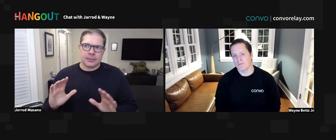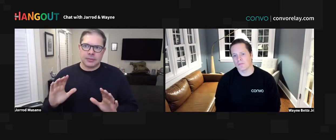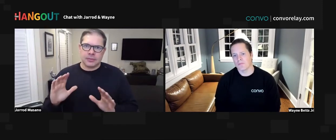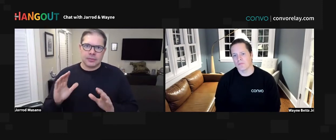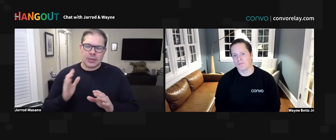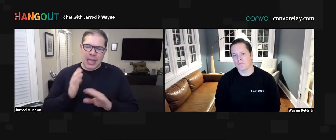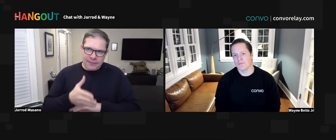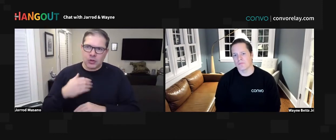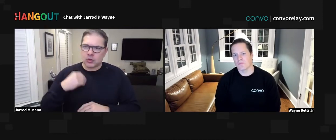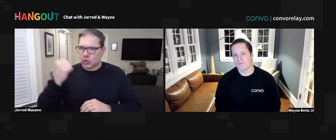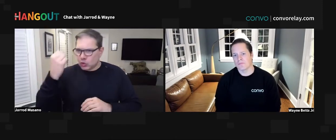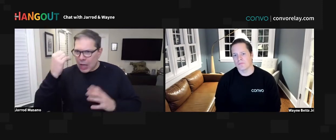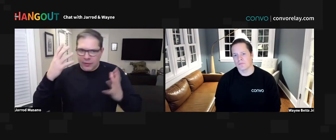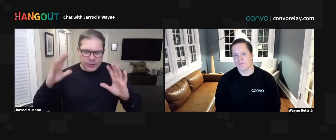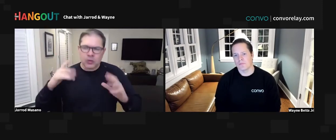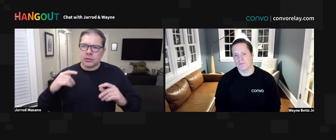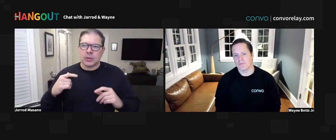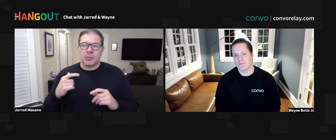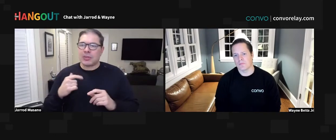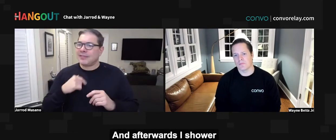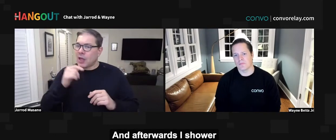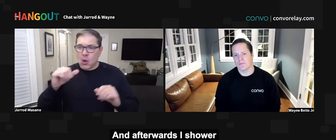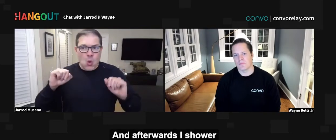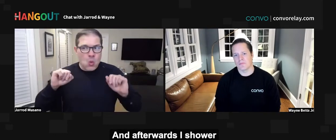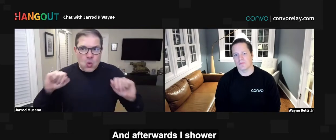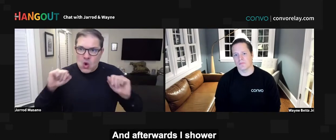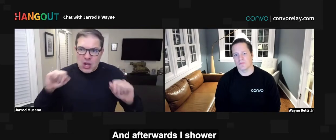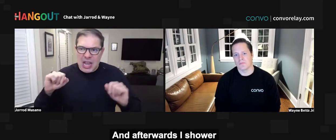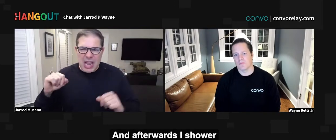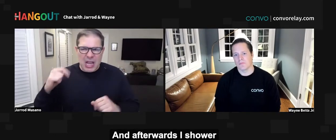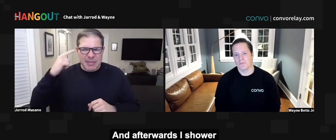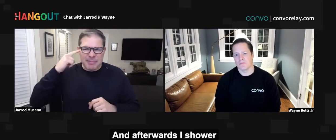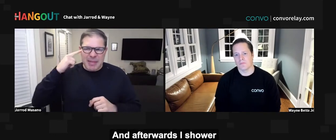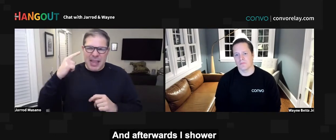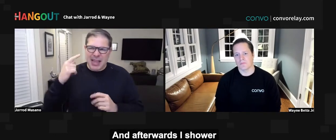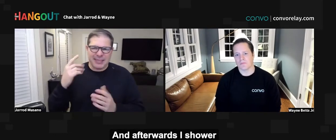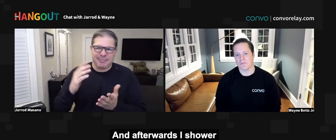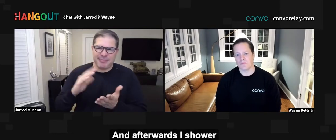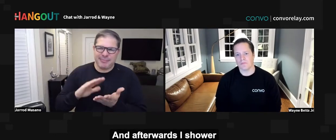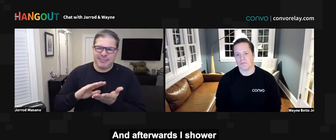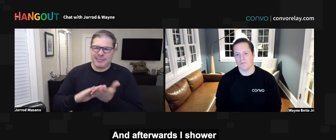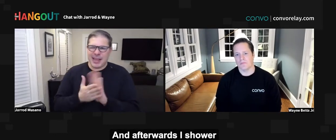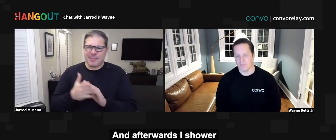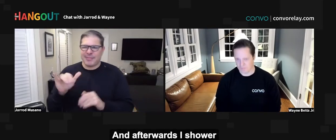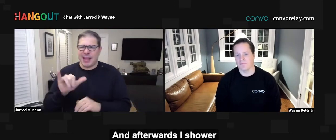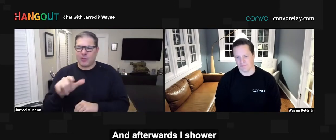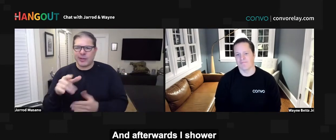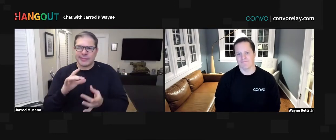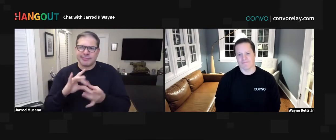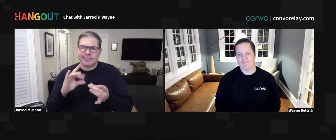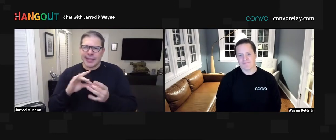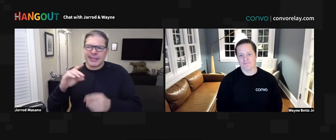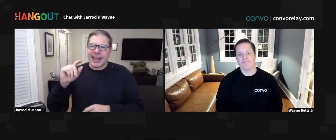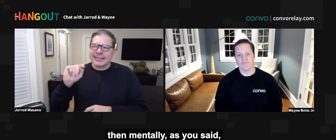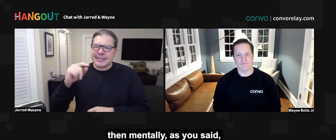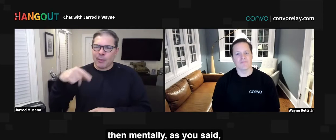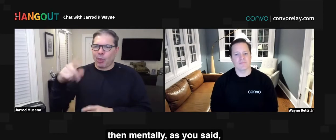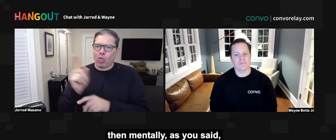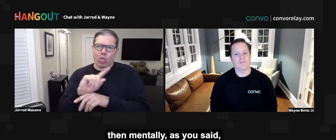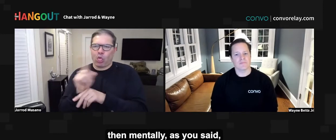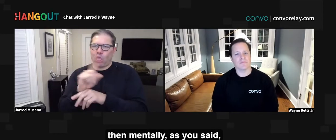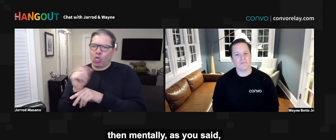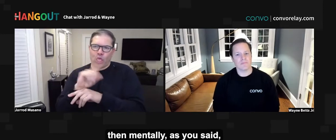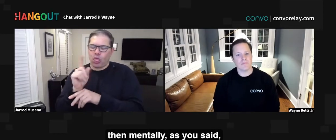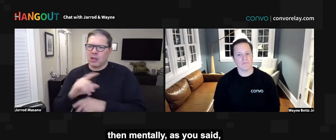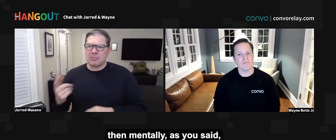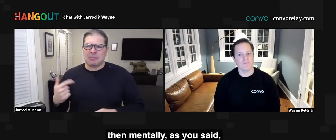and that's how I start my day. And afterwards I shower and do all that. If I don't work out, then